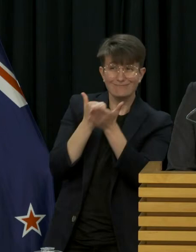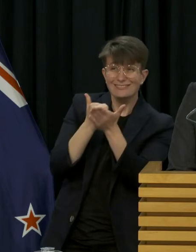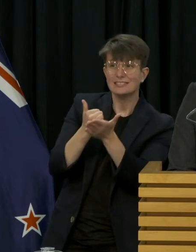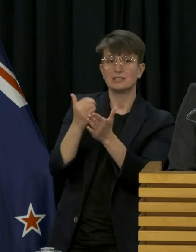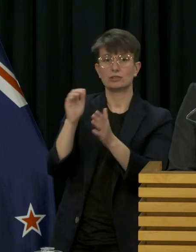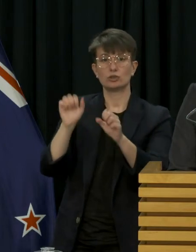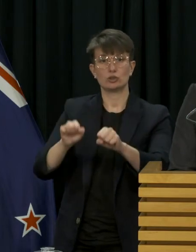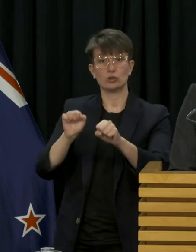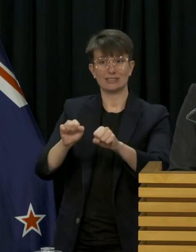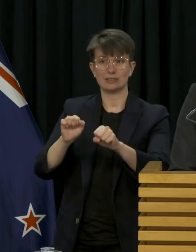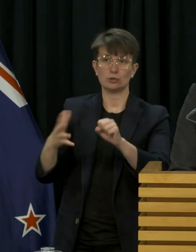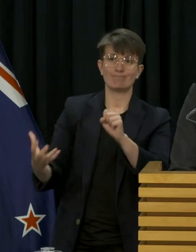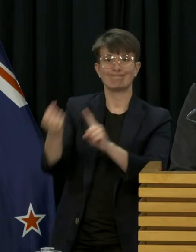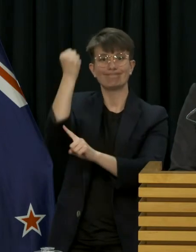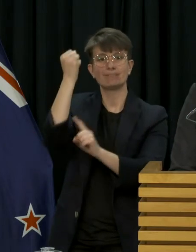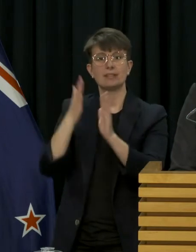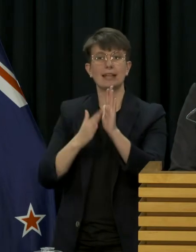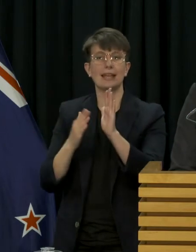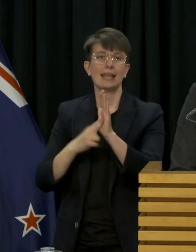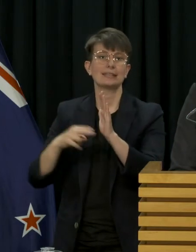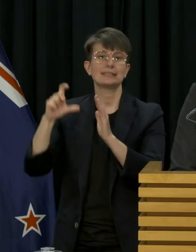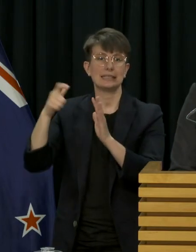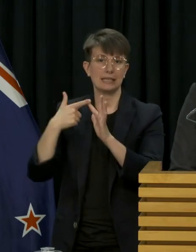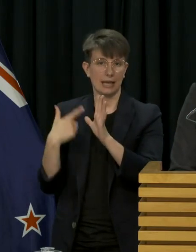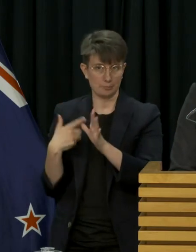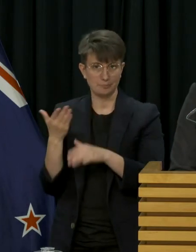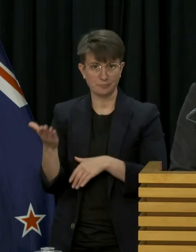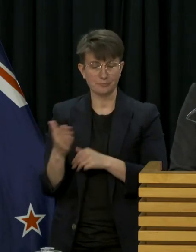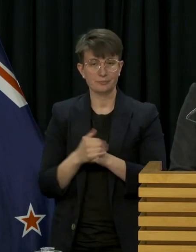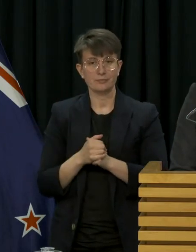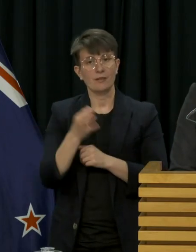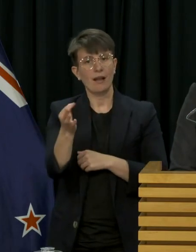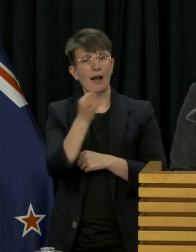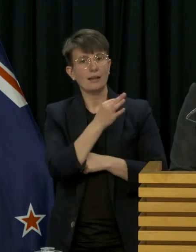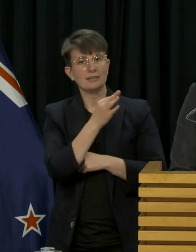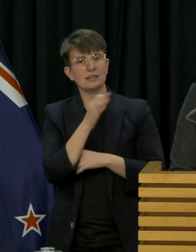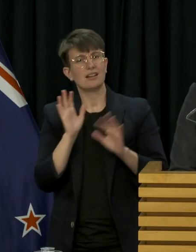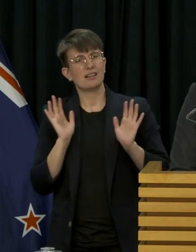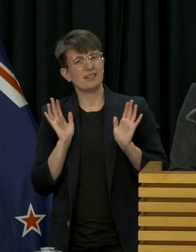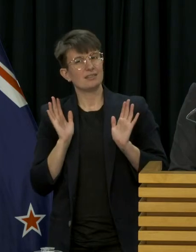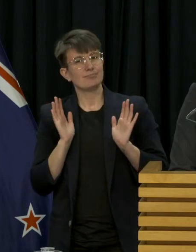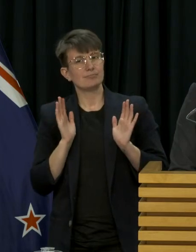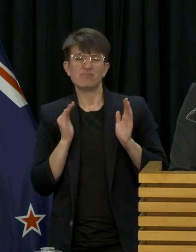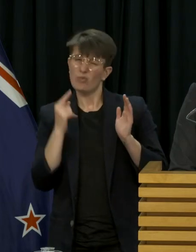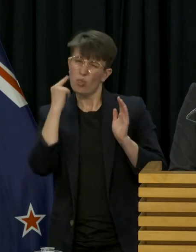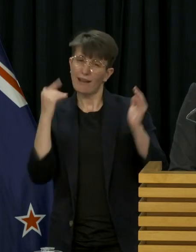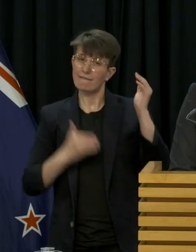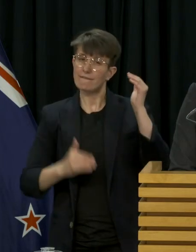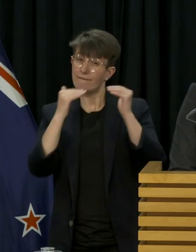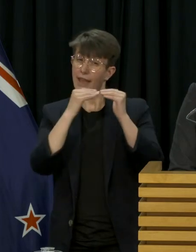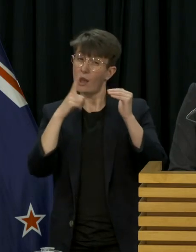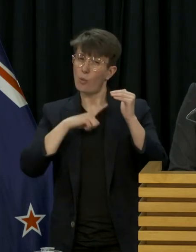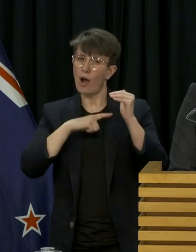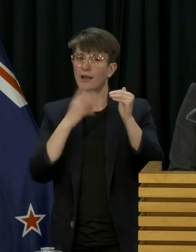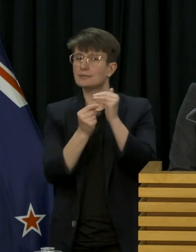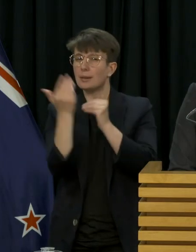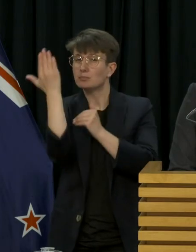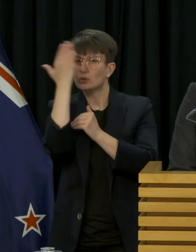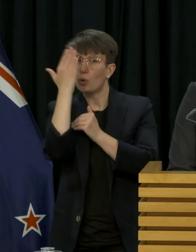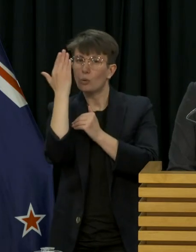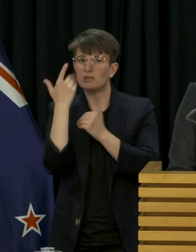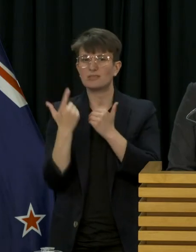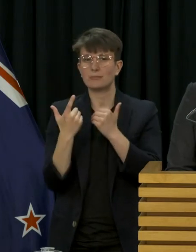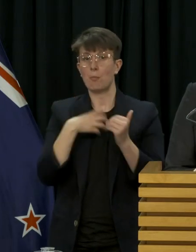NCEA. Playing field when some schools have adapted better and earlier and more to online learning than